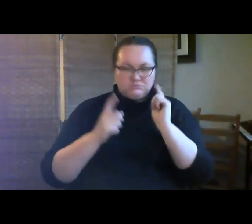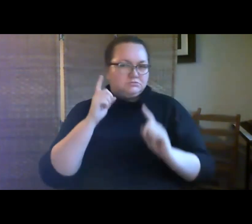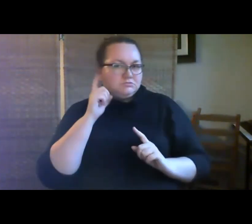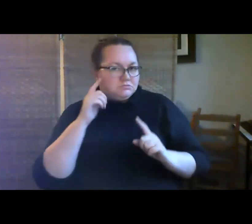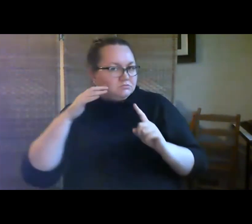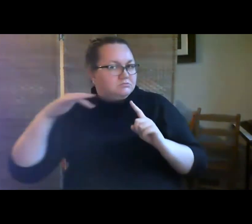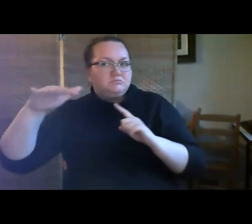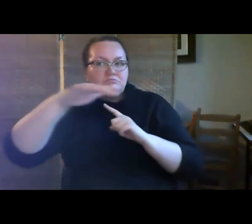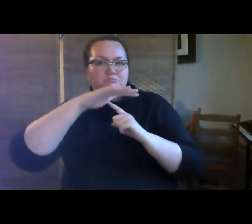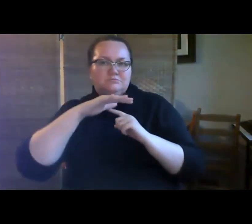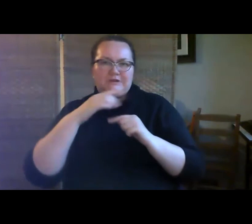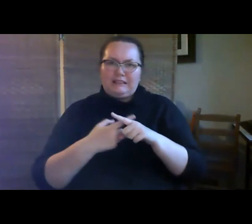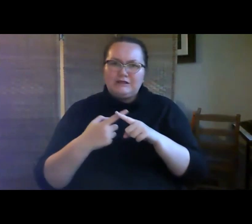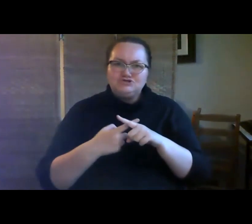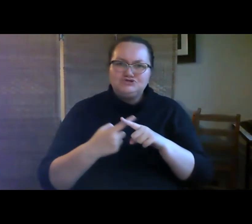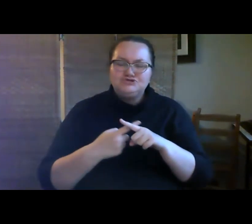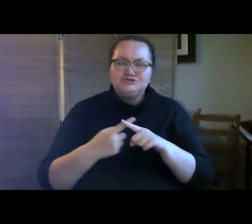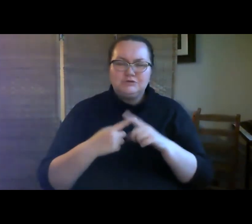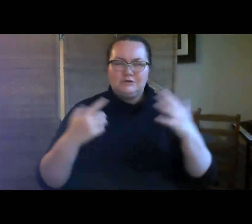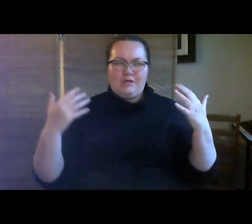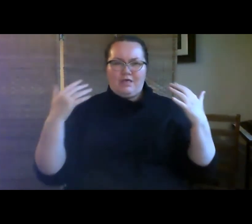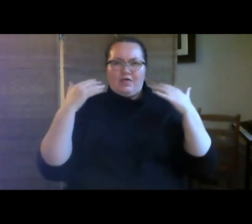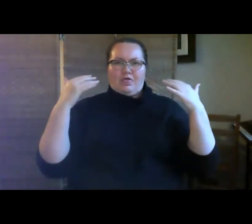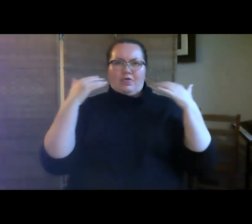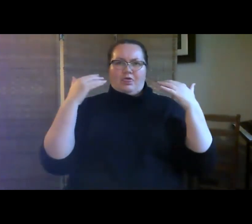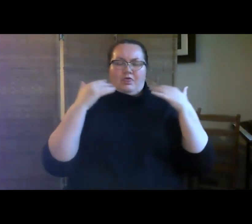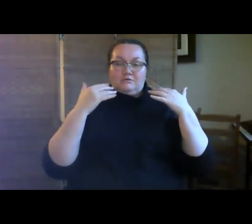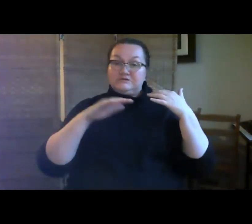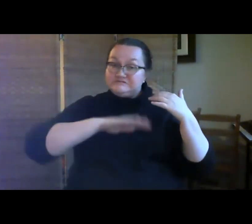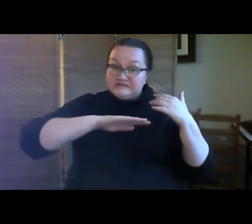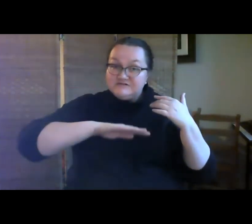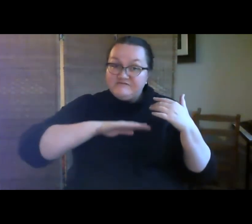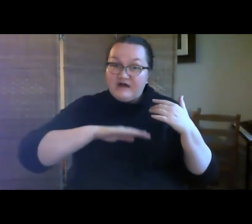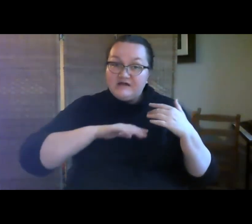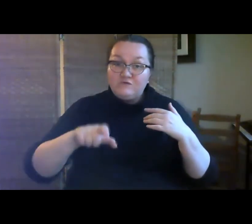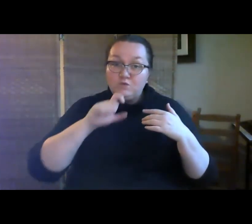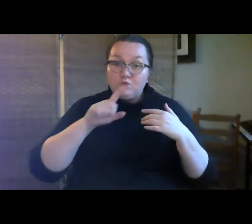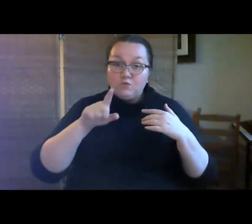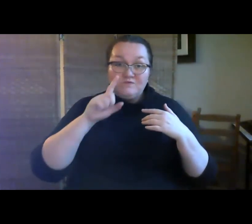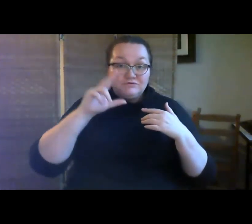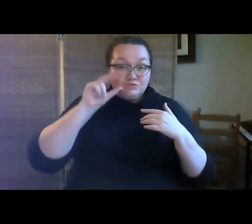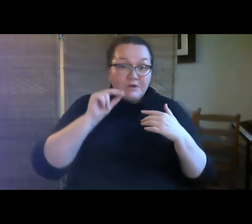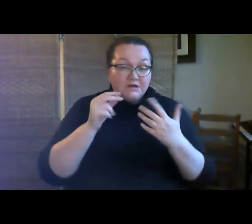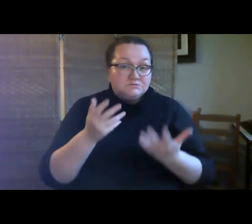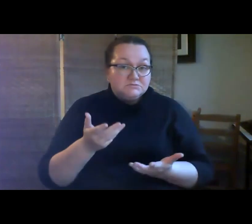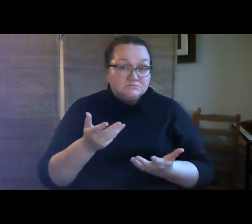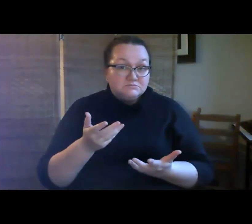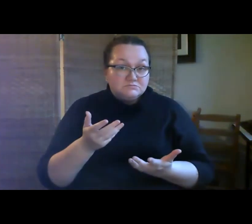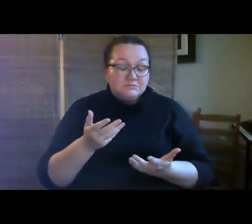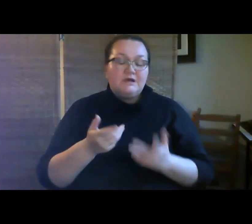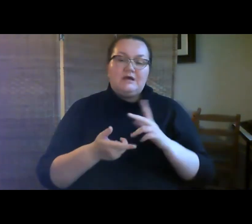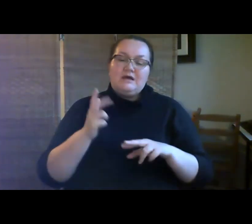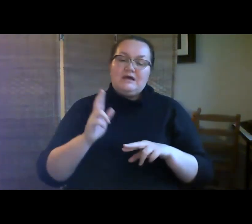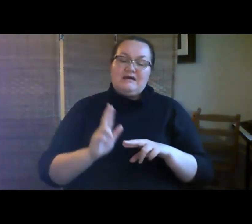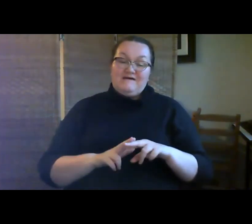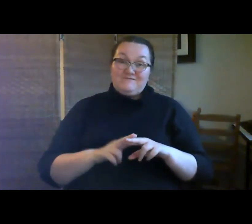you? Would this be a very satisfying experience for our visually impaired audience? If we pre-record